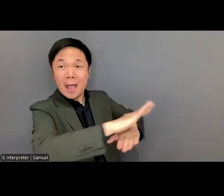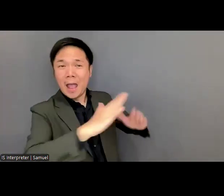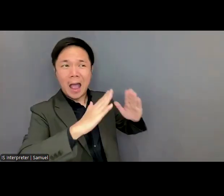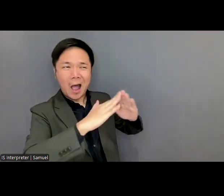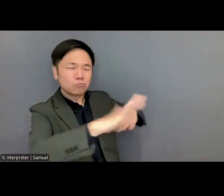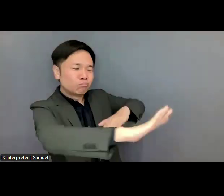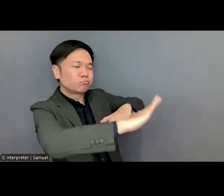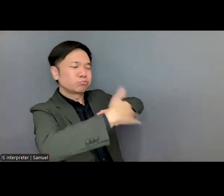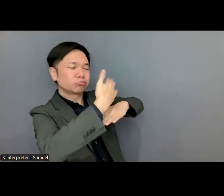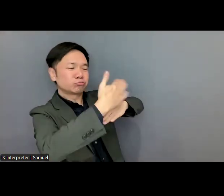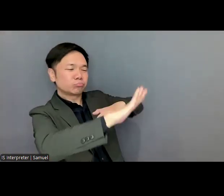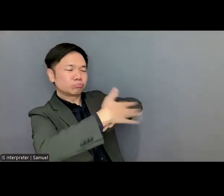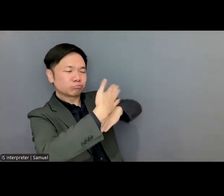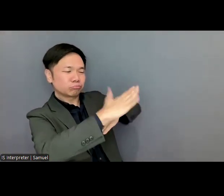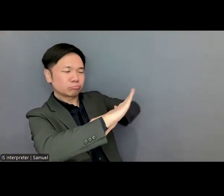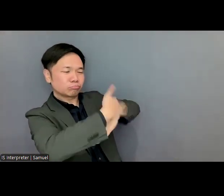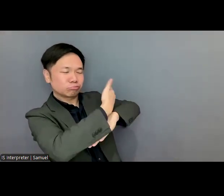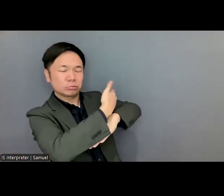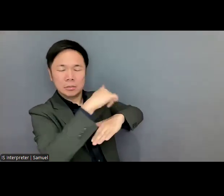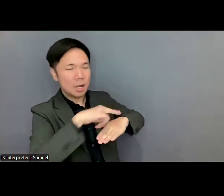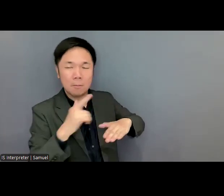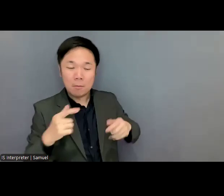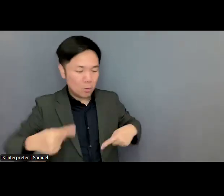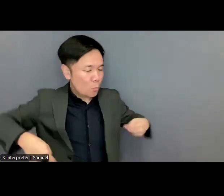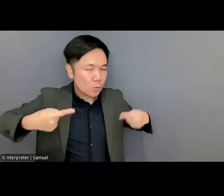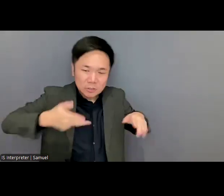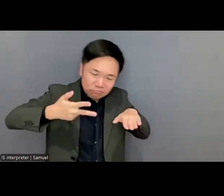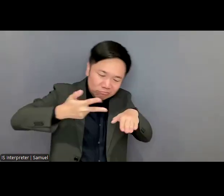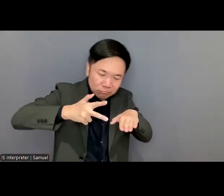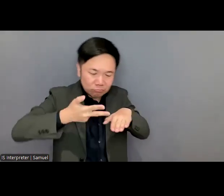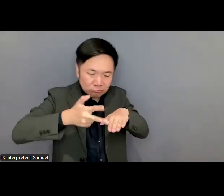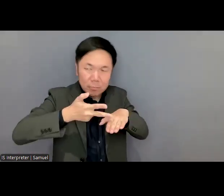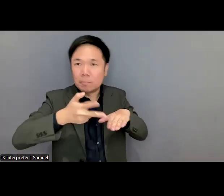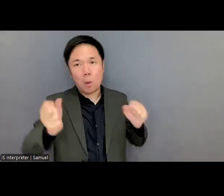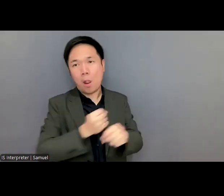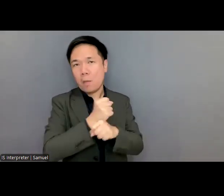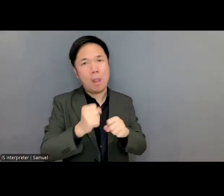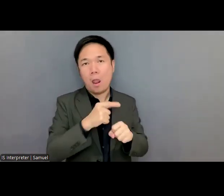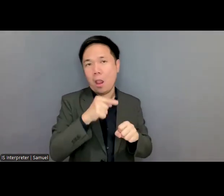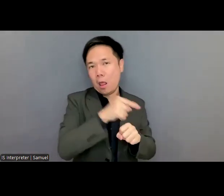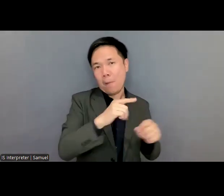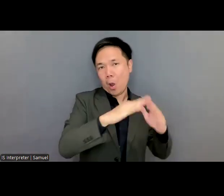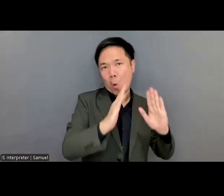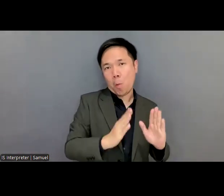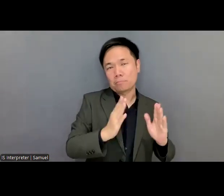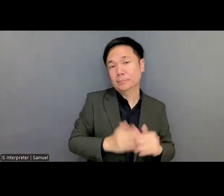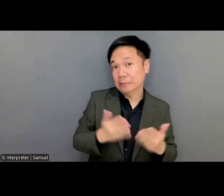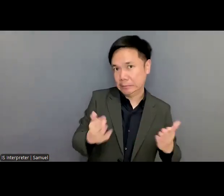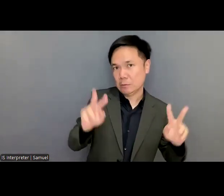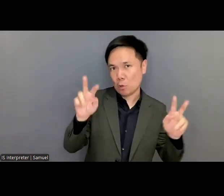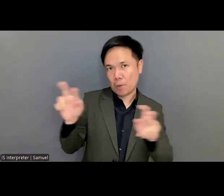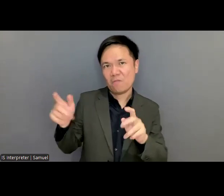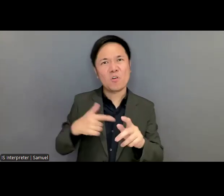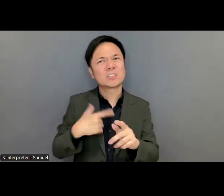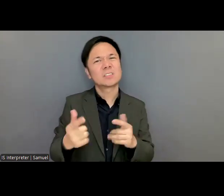that we really need to bring to the fore in terms of discussions around indigenous people with disabilities. We